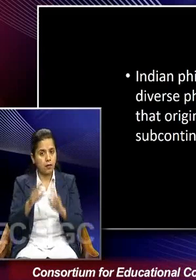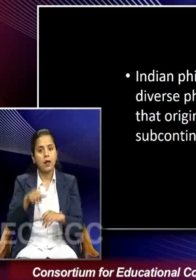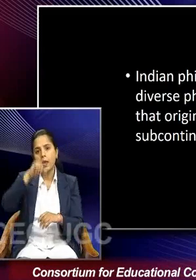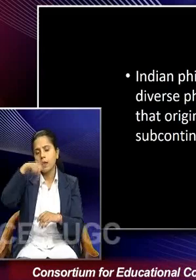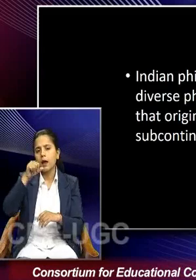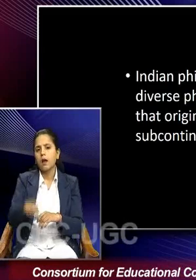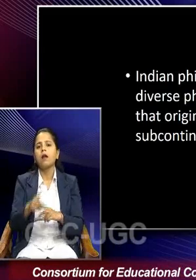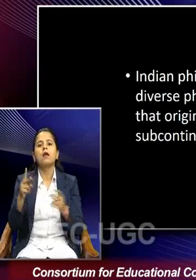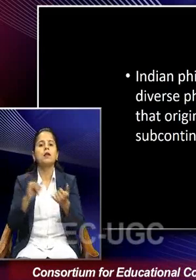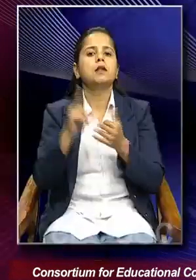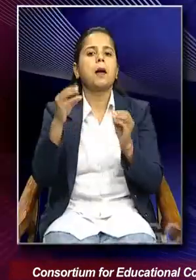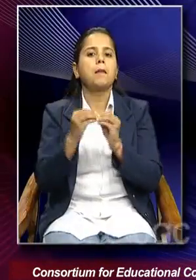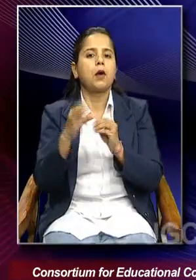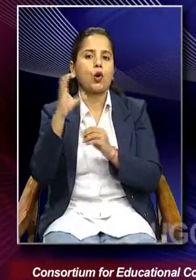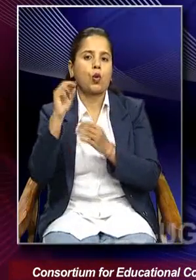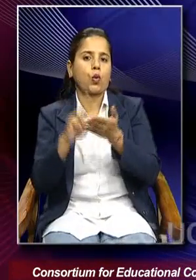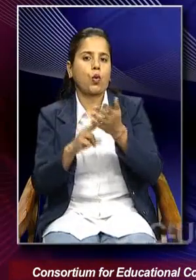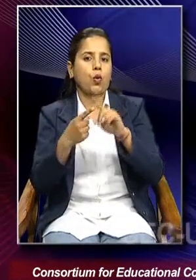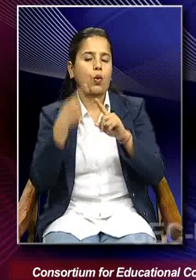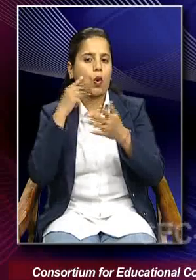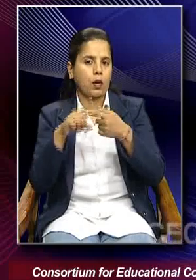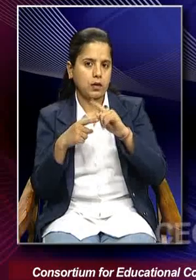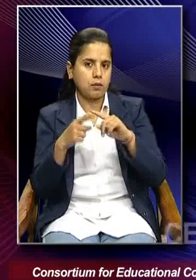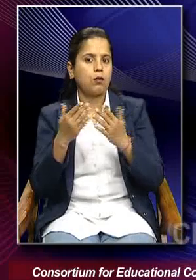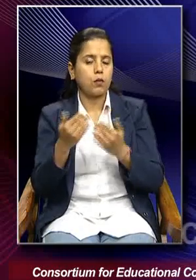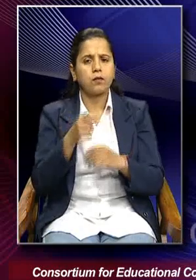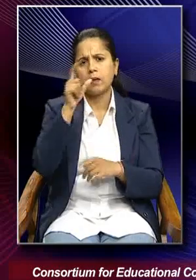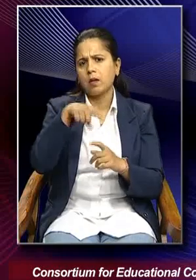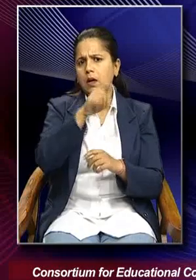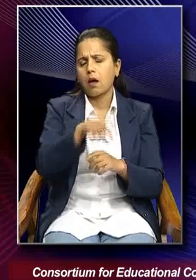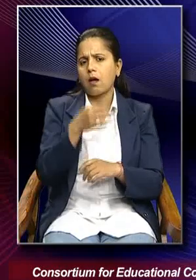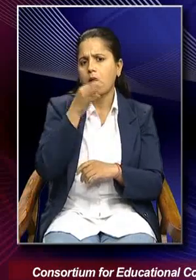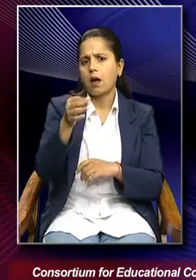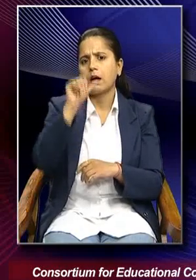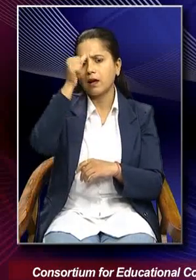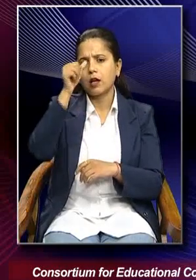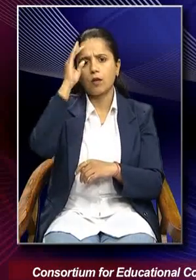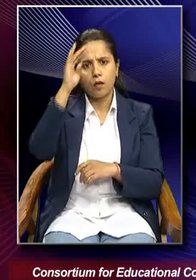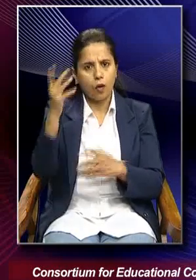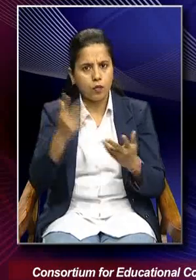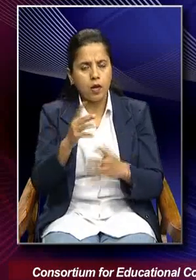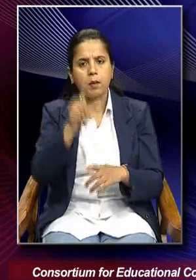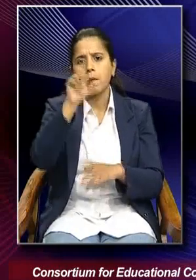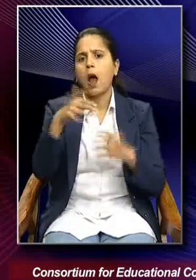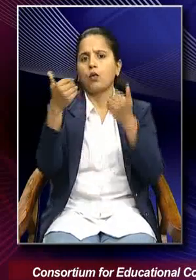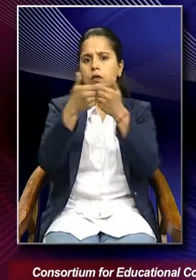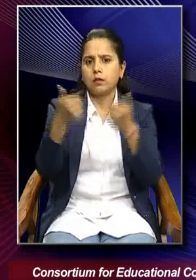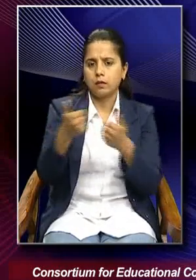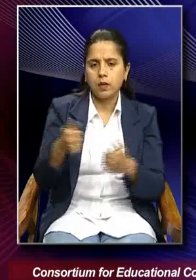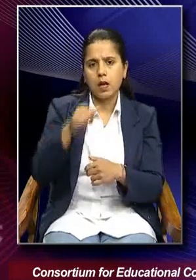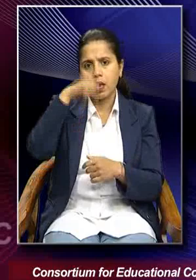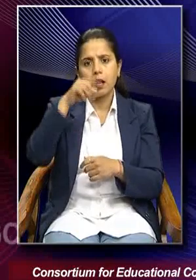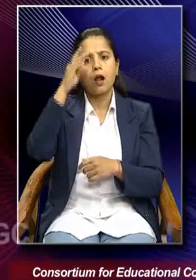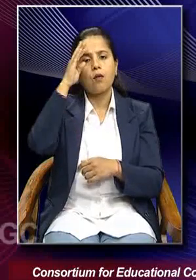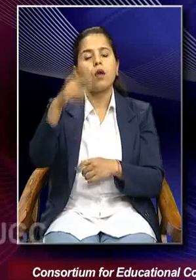Indian subcontinent. So one could ask, what is Indian philosophy? How are we distinguishing Indian philosophy